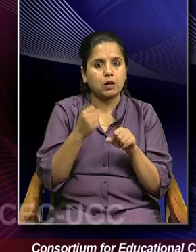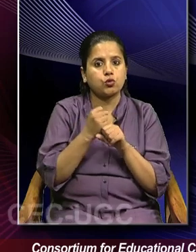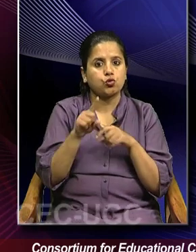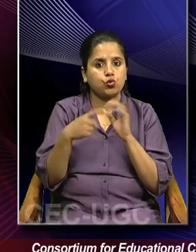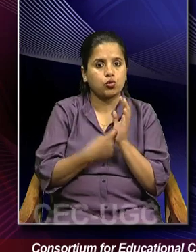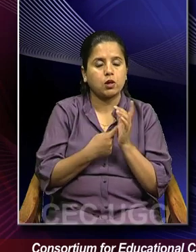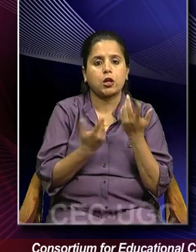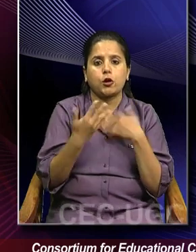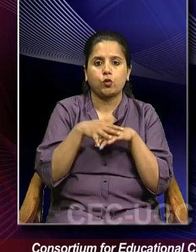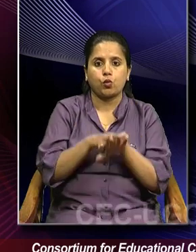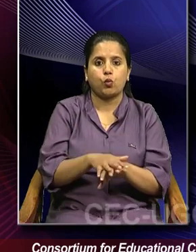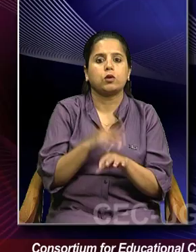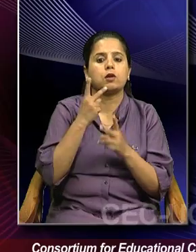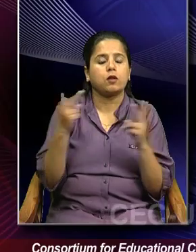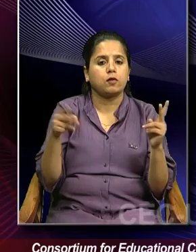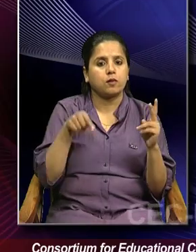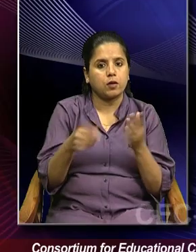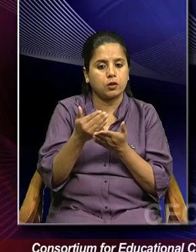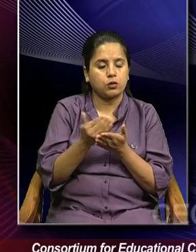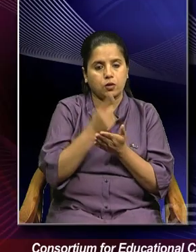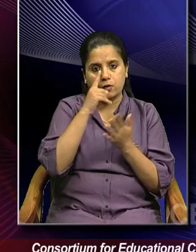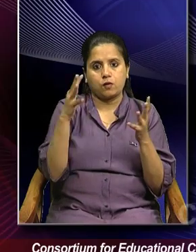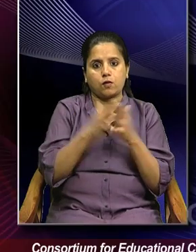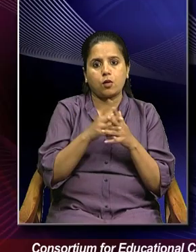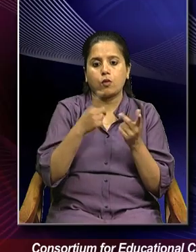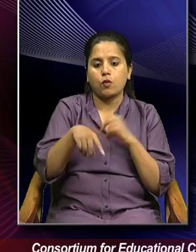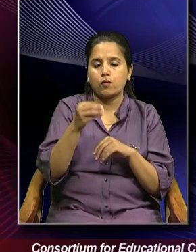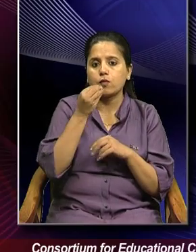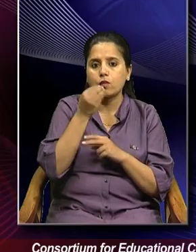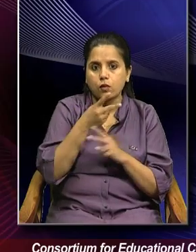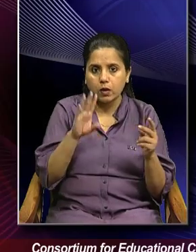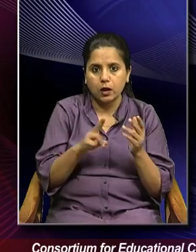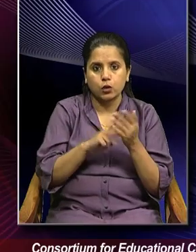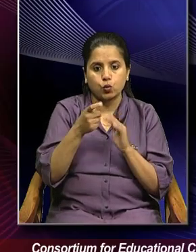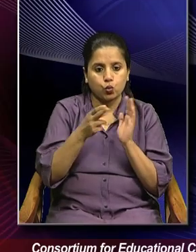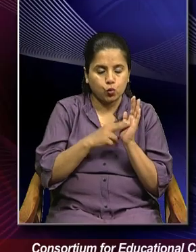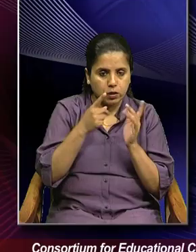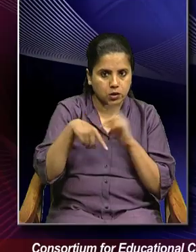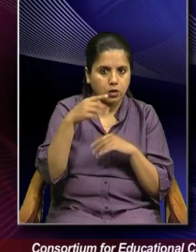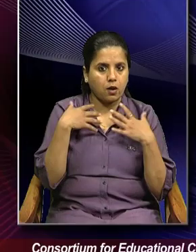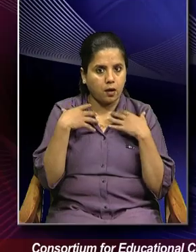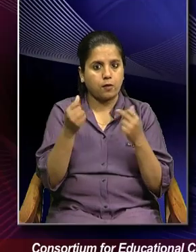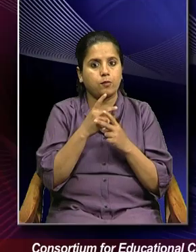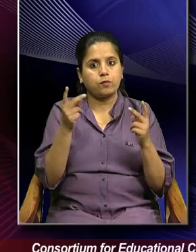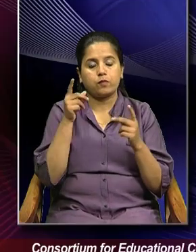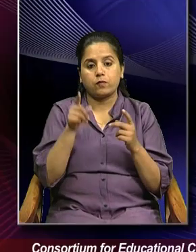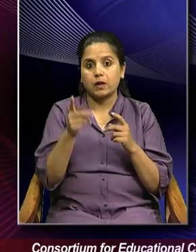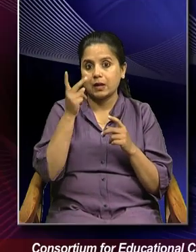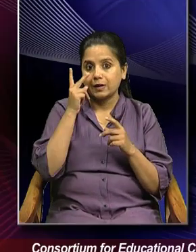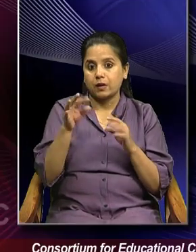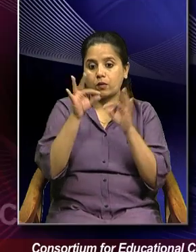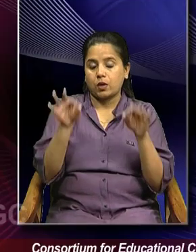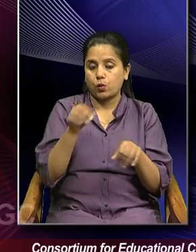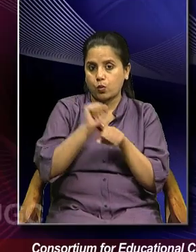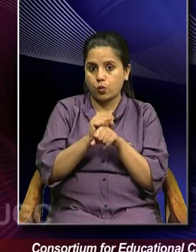inclusive climate action, securing women food security, nutrition and well-being. So seen in this framework, the